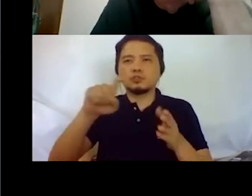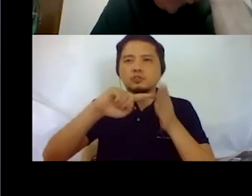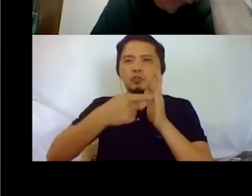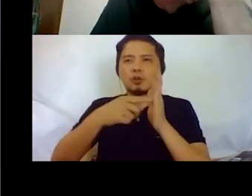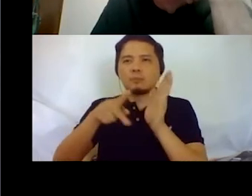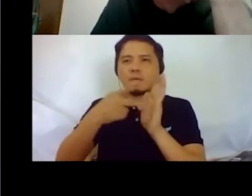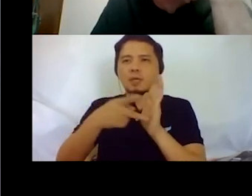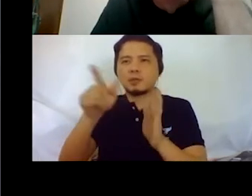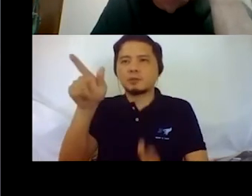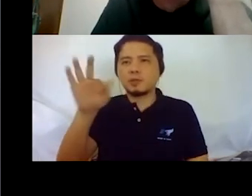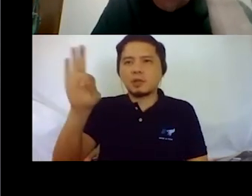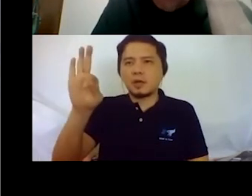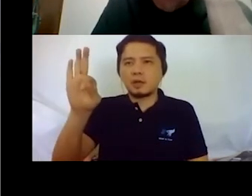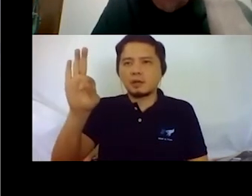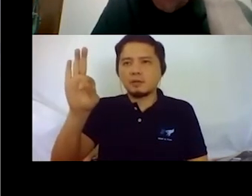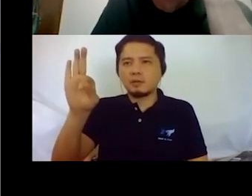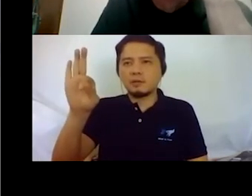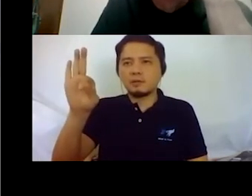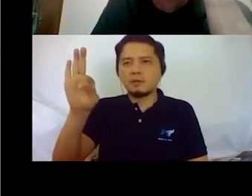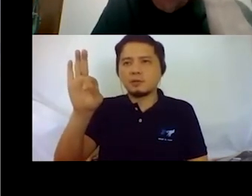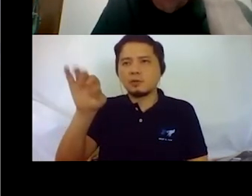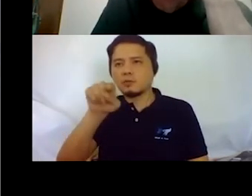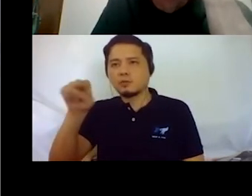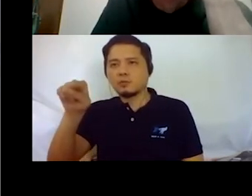and end on page 41.